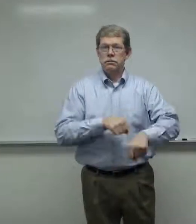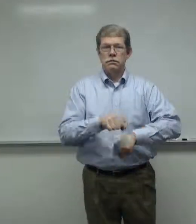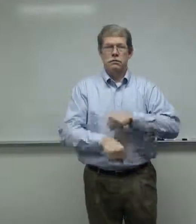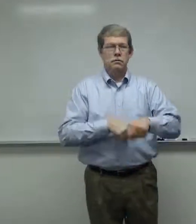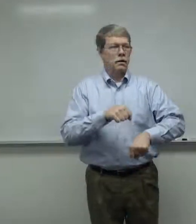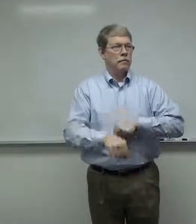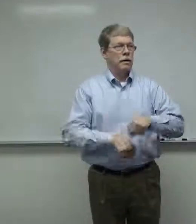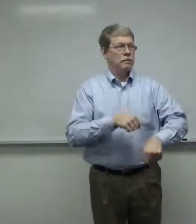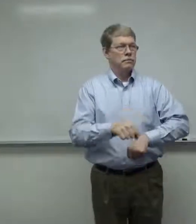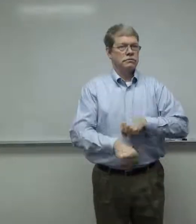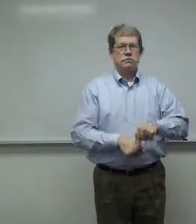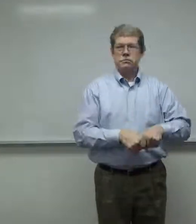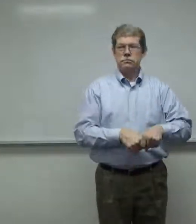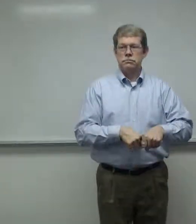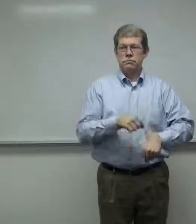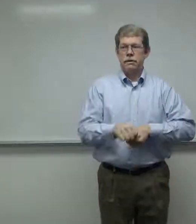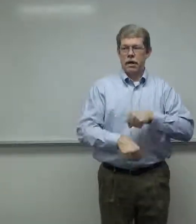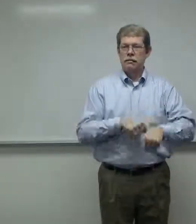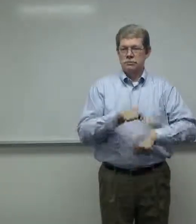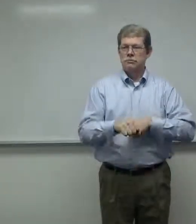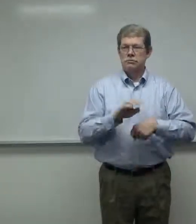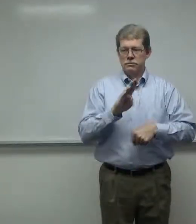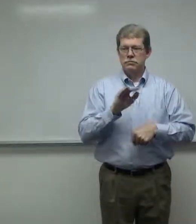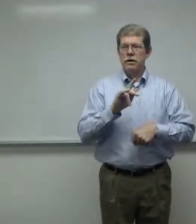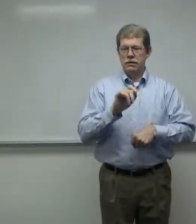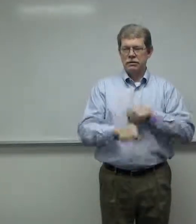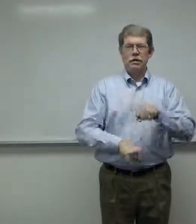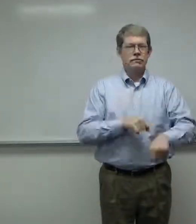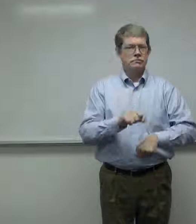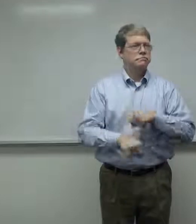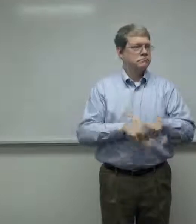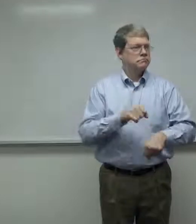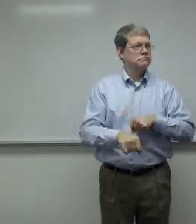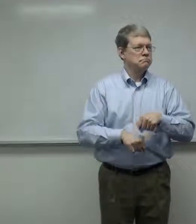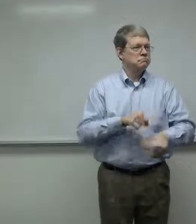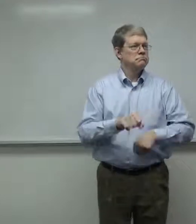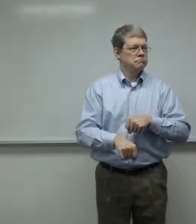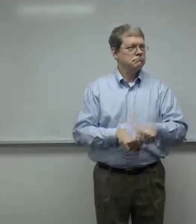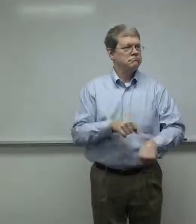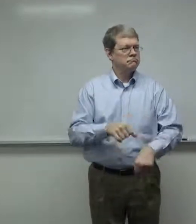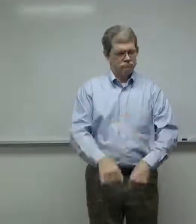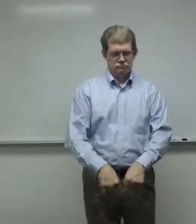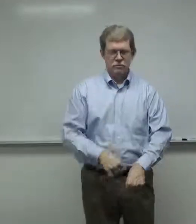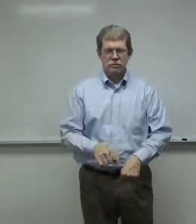So what's this? Bicycle. A bicycle, right. It's a bike. Mm-hmm.